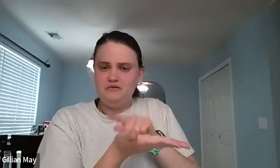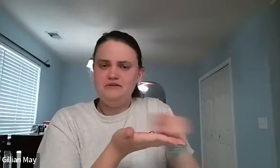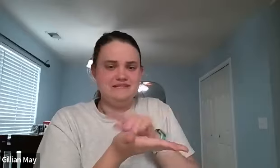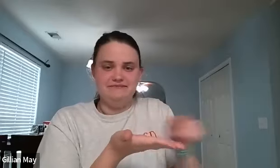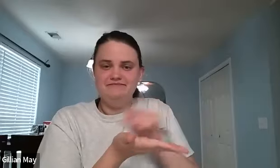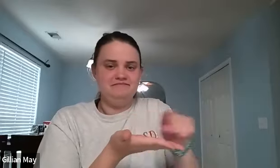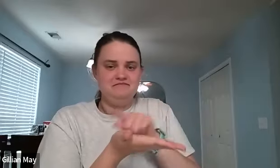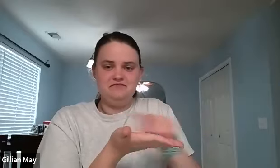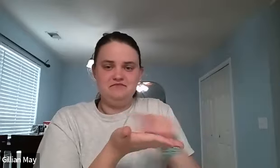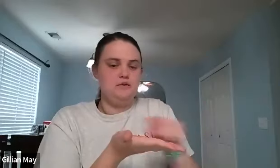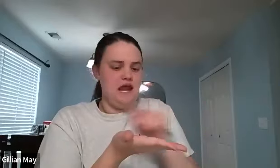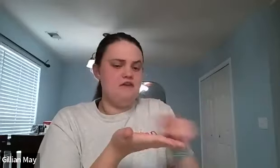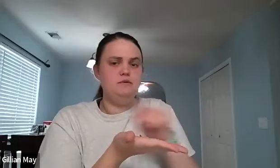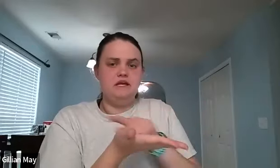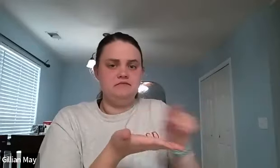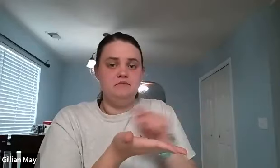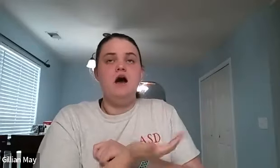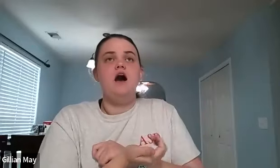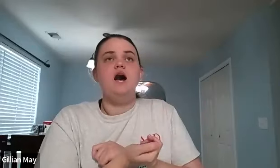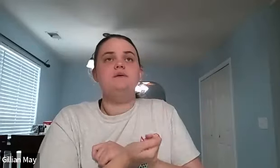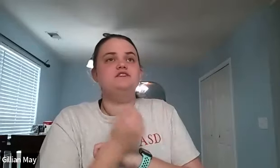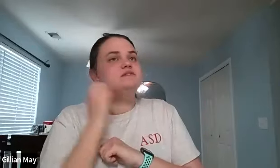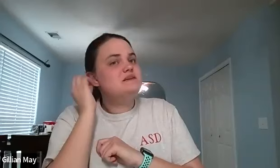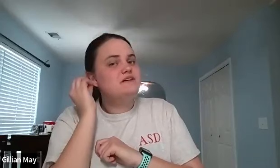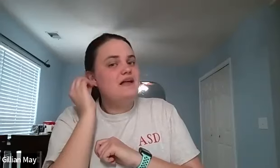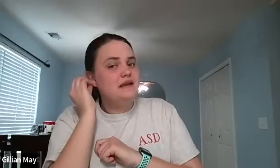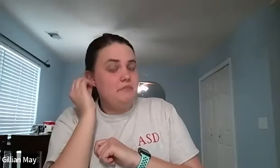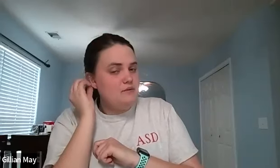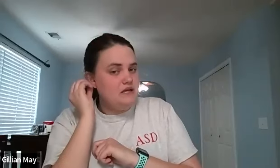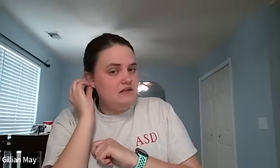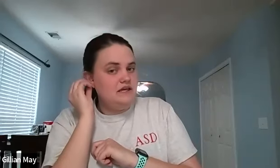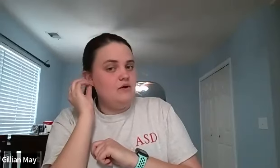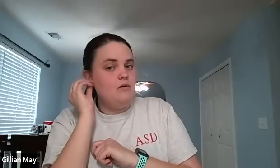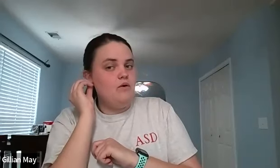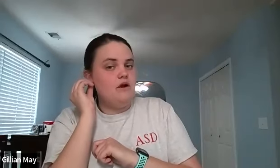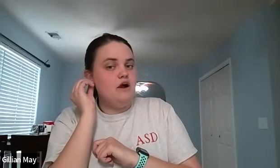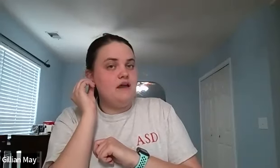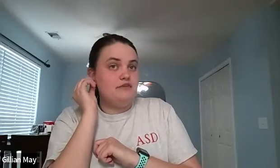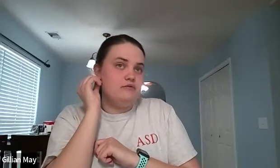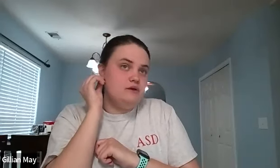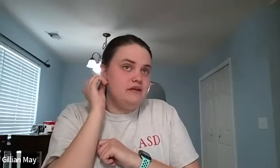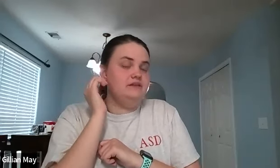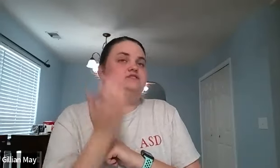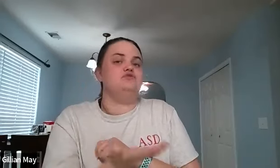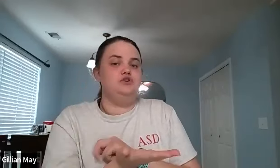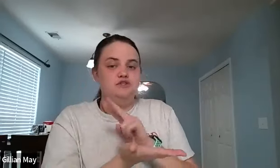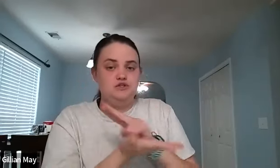Real easy. Just showing every week. If you're doing something like bi-weekly or every 3 weeks, you would